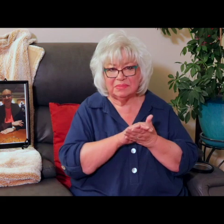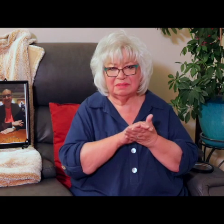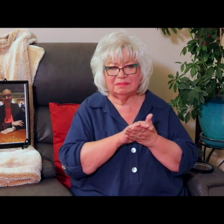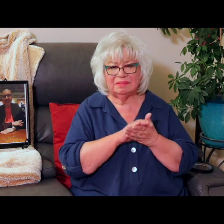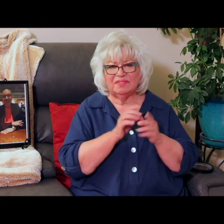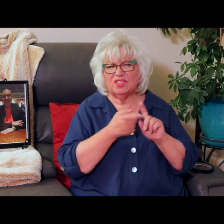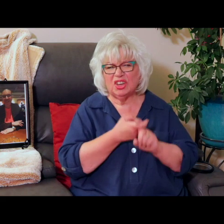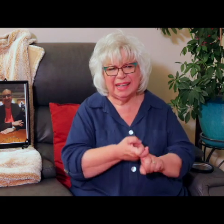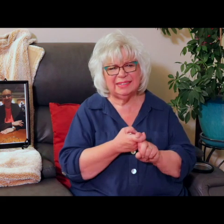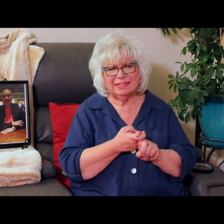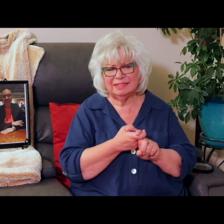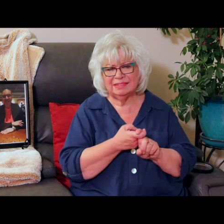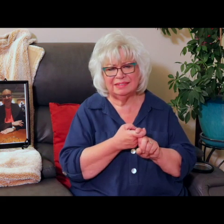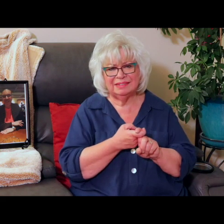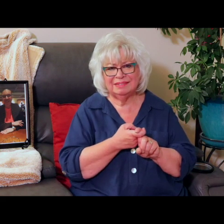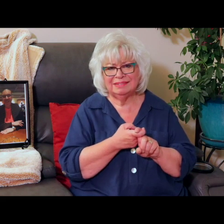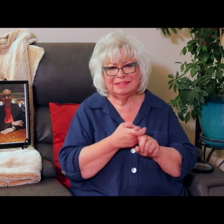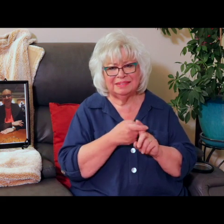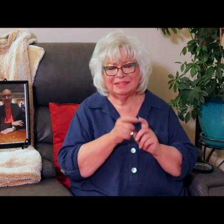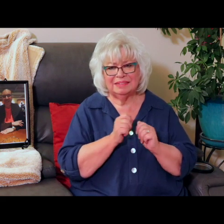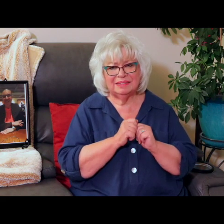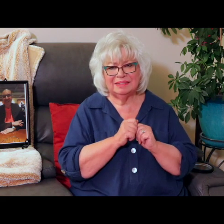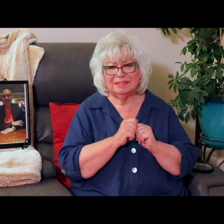He was a wonderful husband, an amazing friend,